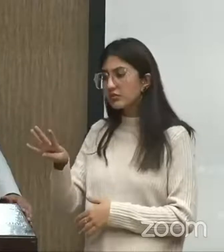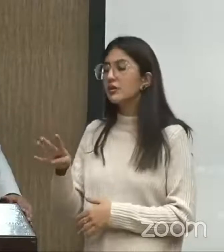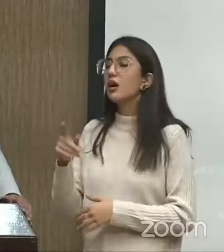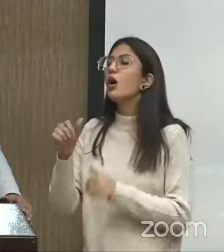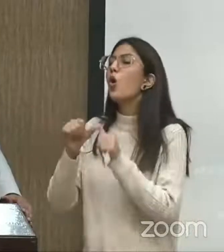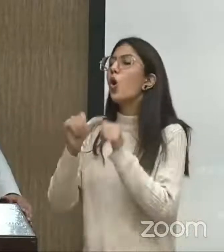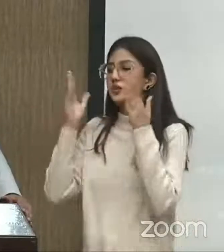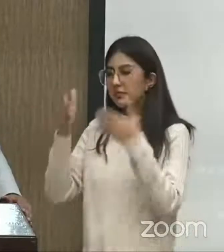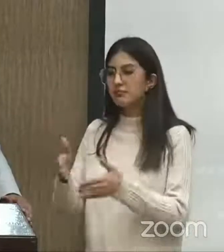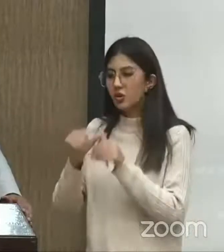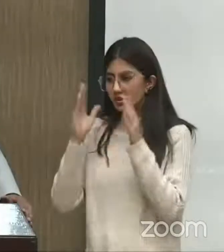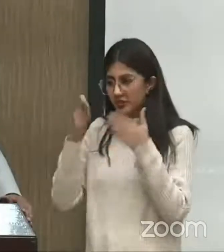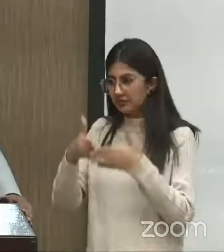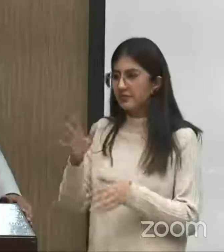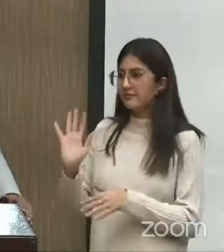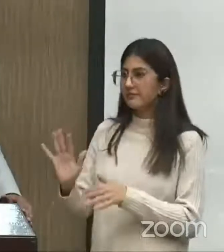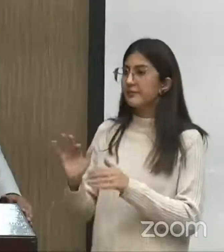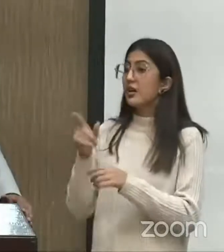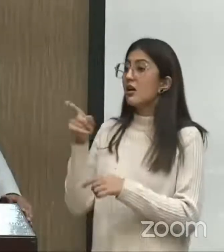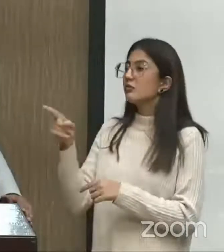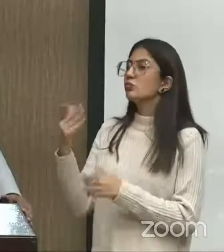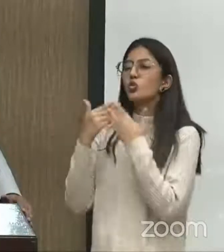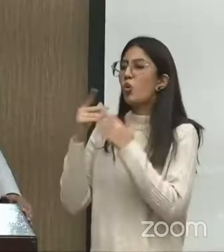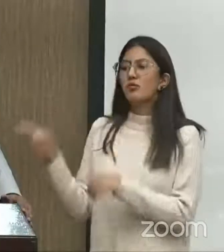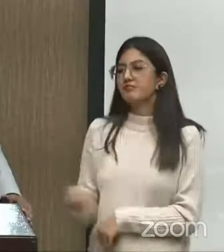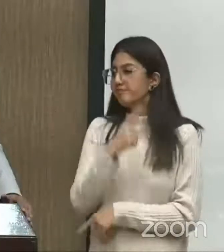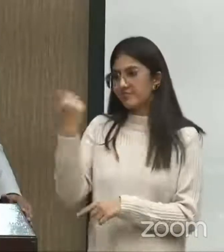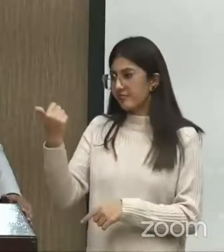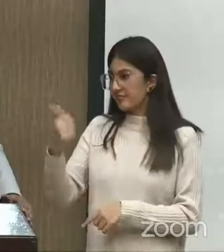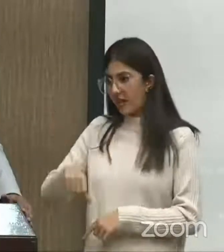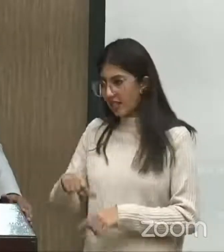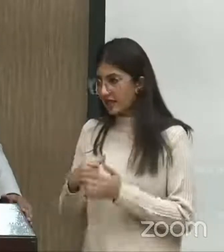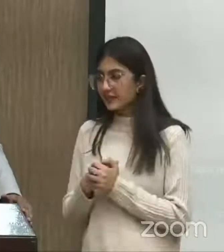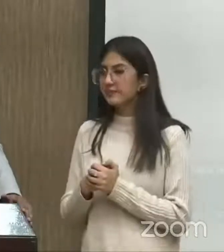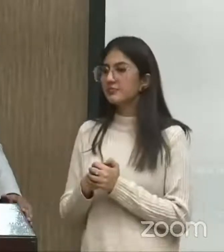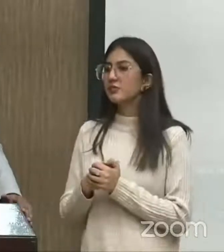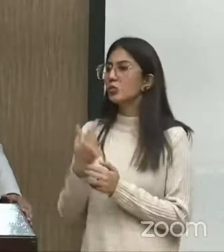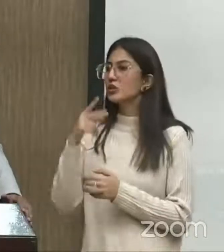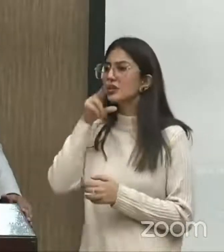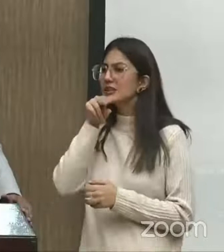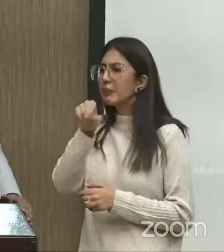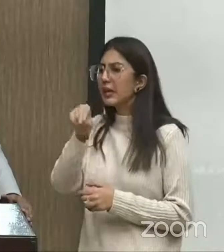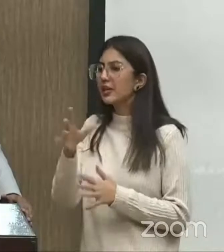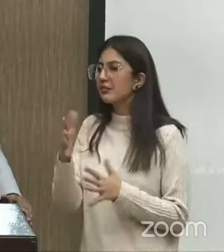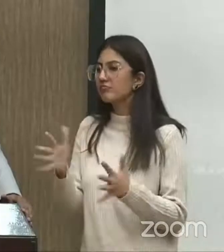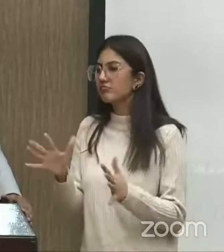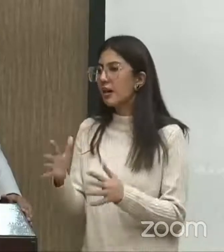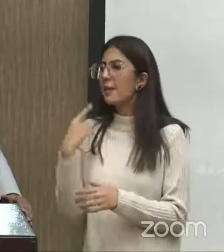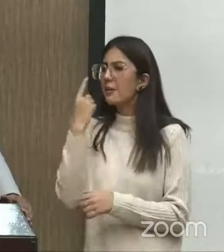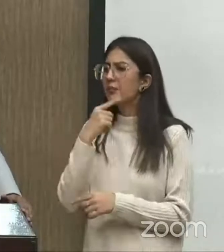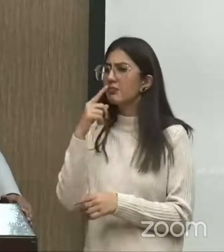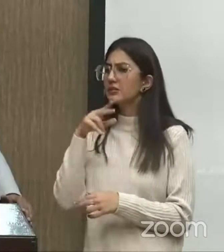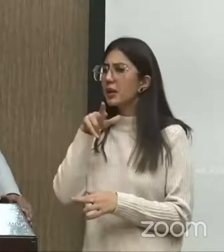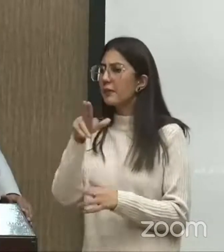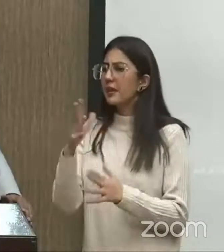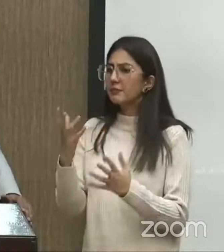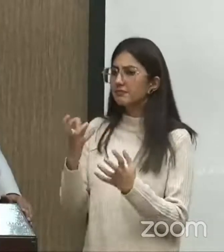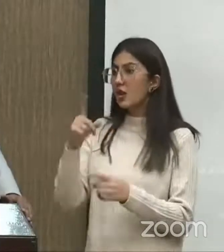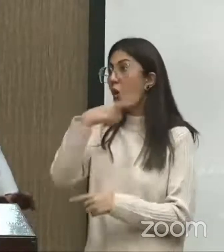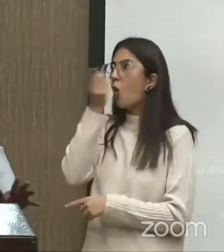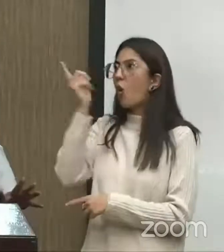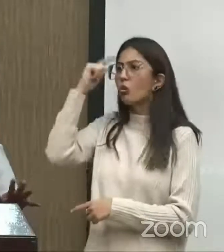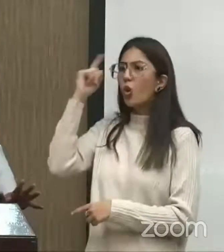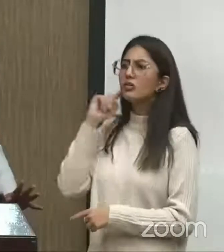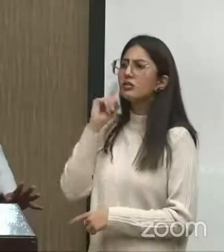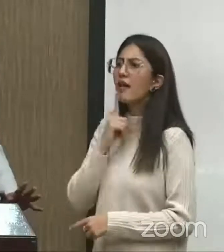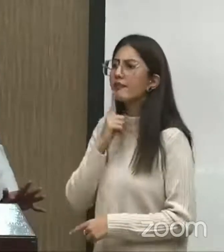time. So it was not even any of the disabilities. So he couldn't go to a school. Because he was nonverbal, people assumed that he's probably deaf and mute. And I said,